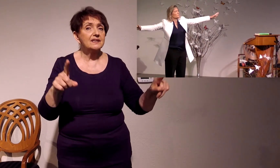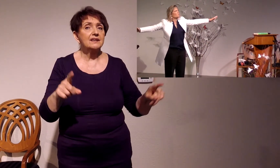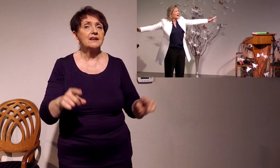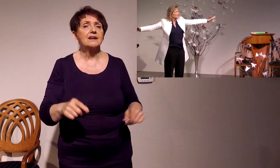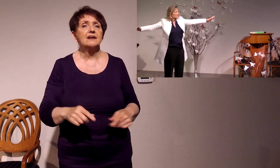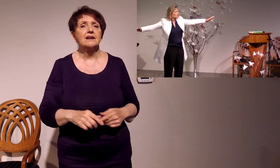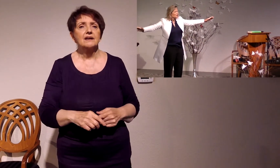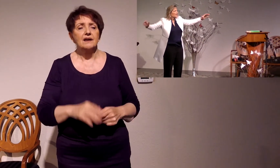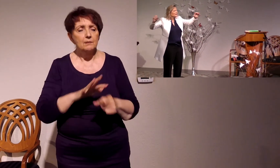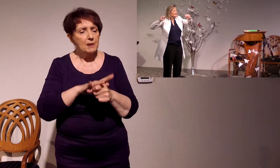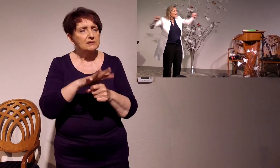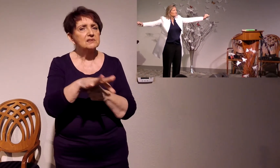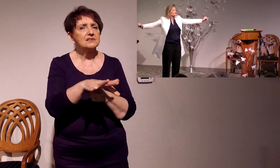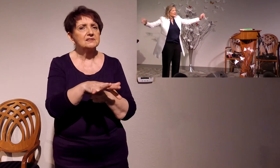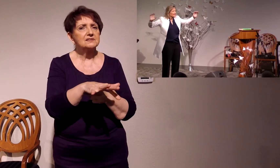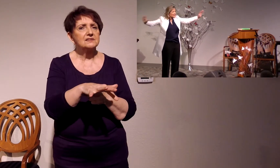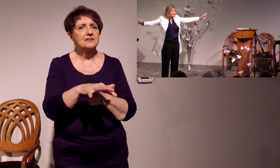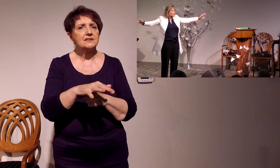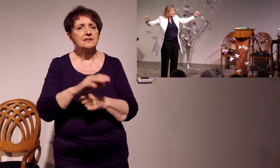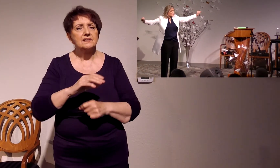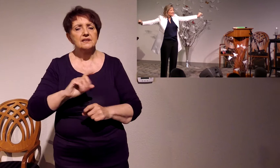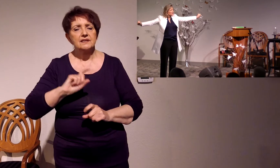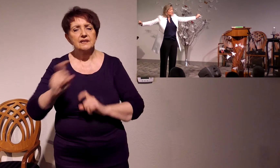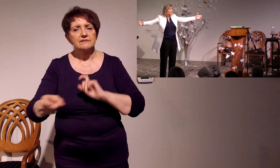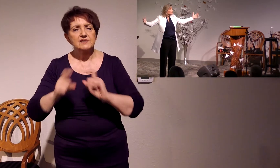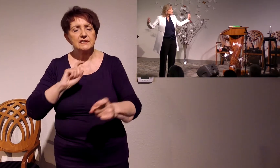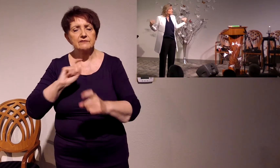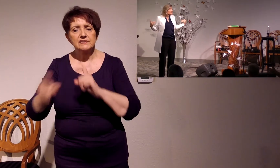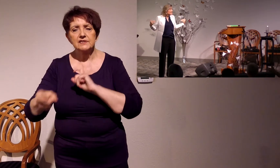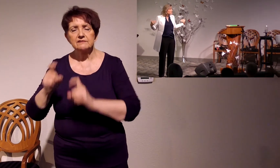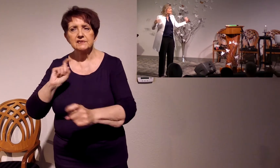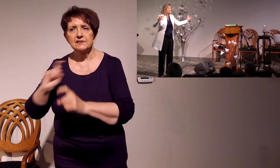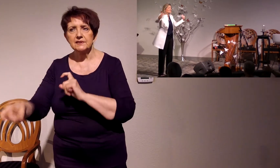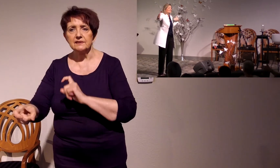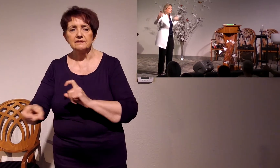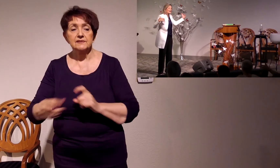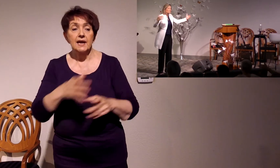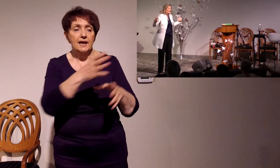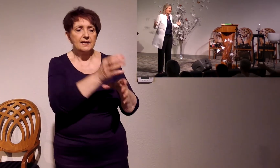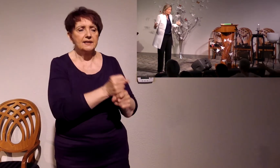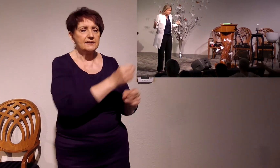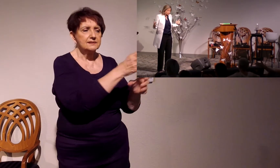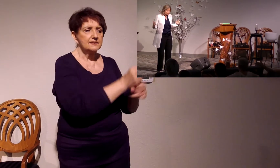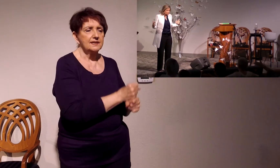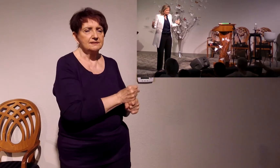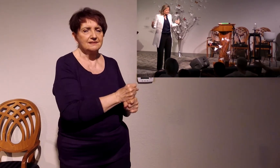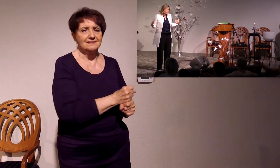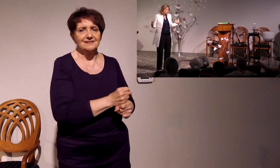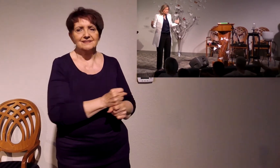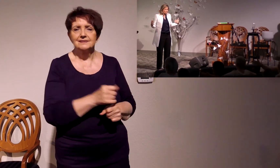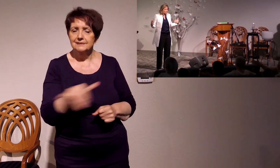form of abundance, gives and gives and gives, and it receives. It's the same thing.